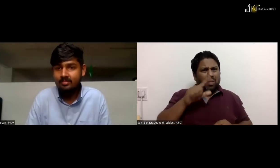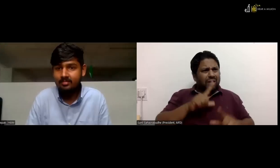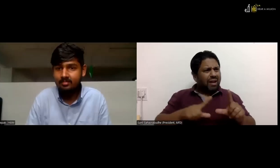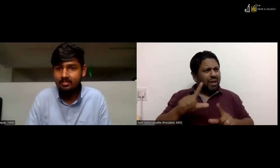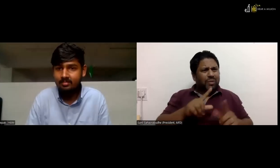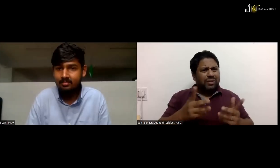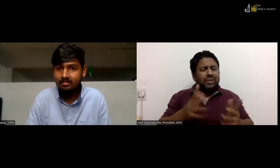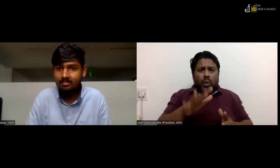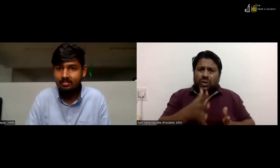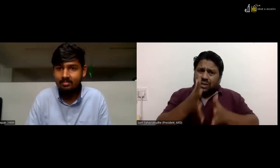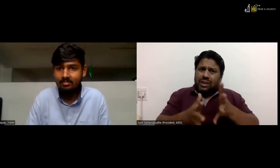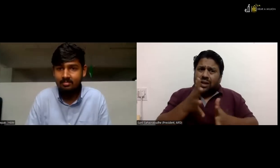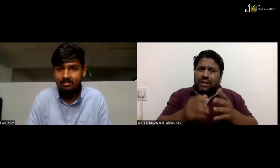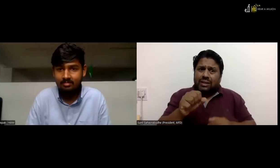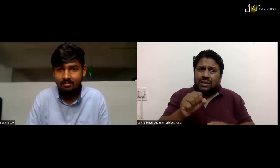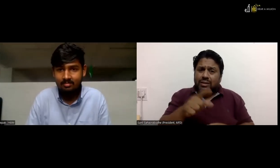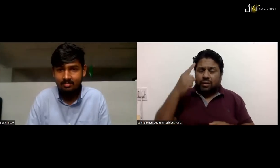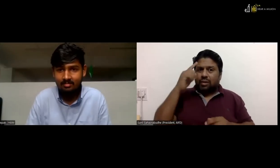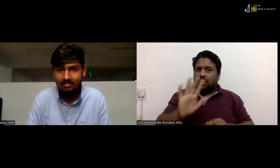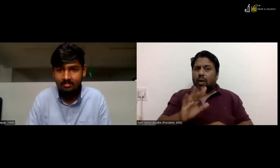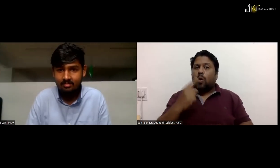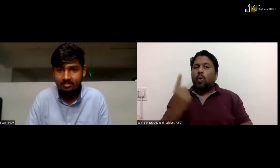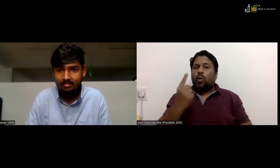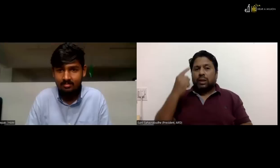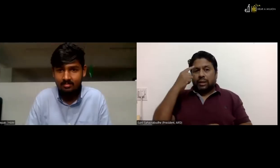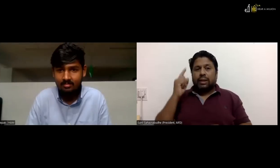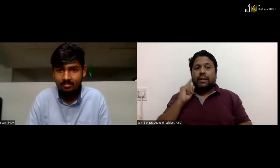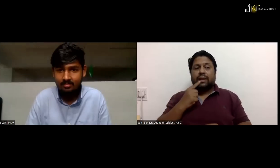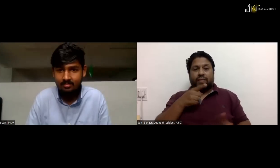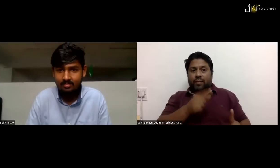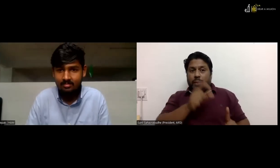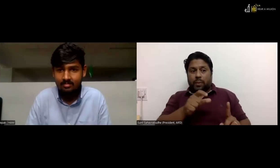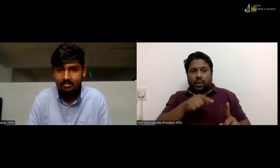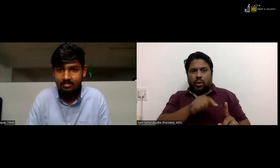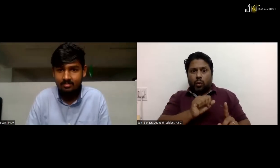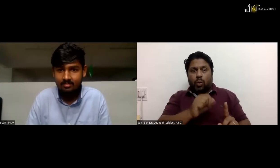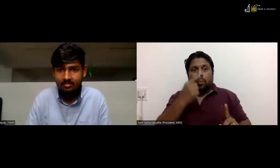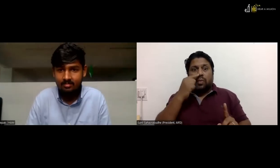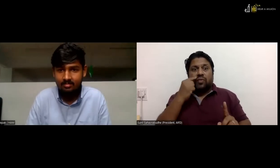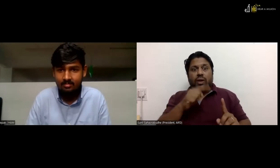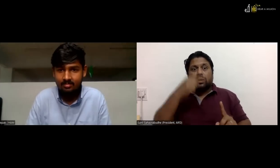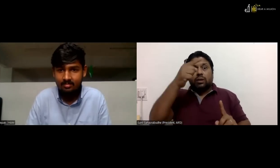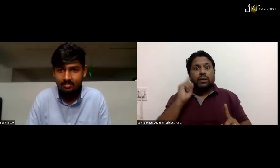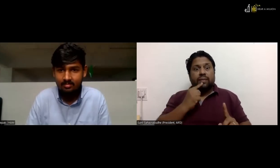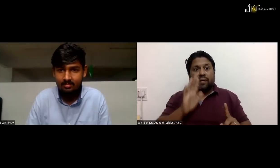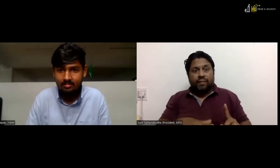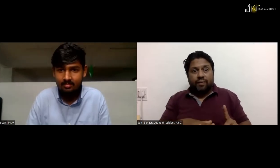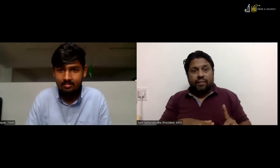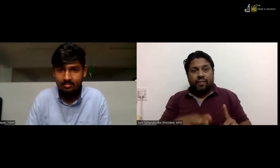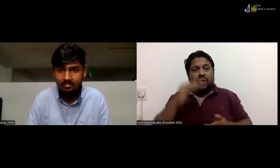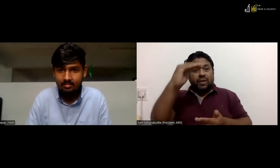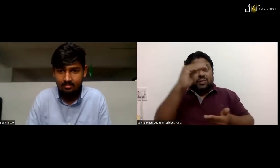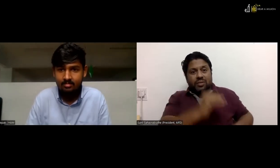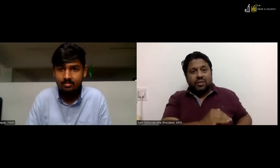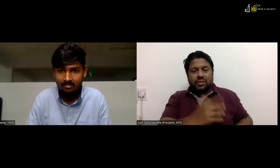first language. But the deaf persons, like they are might not aware that what is the mother tongue, because for the deaf persons, on their